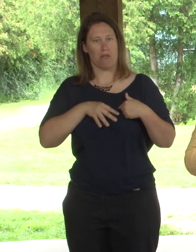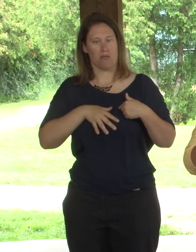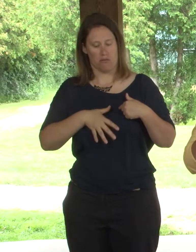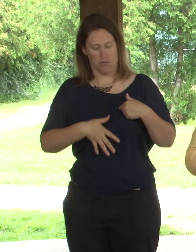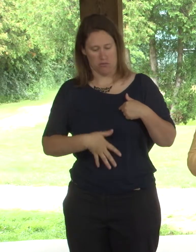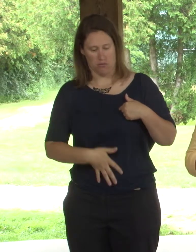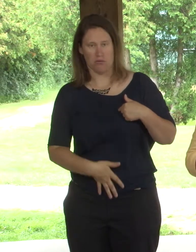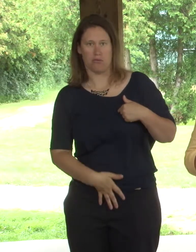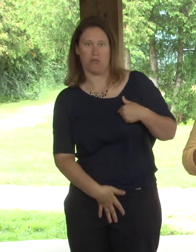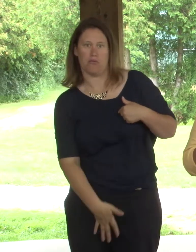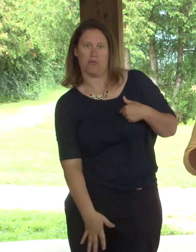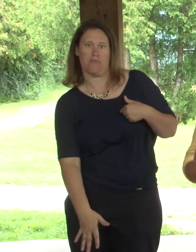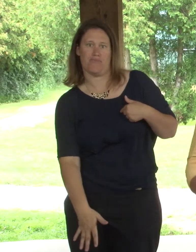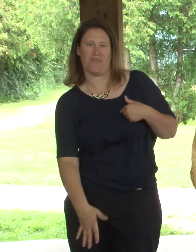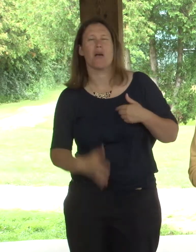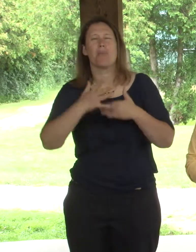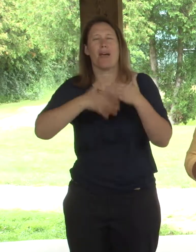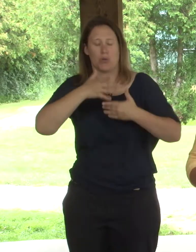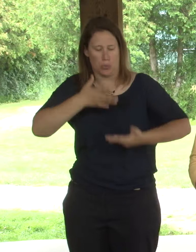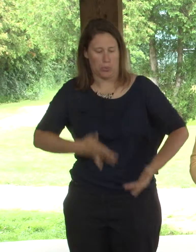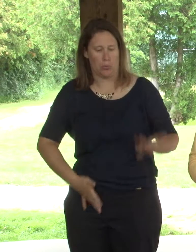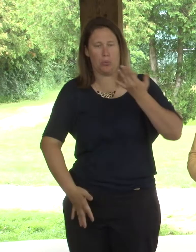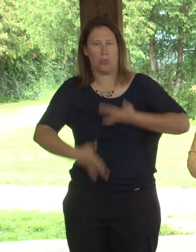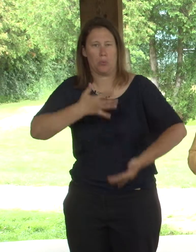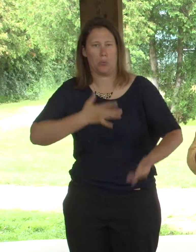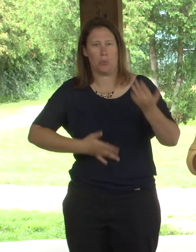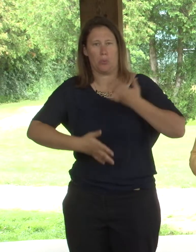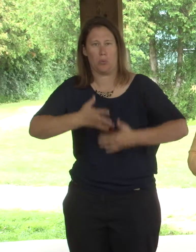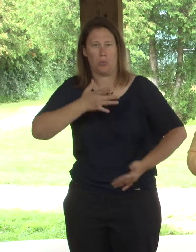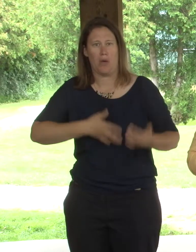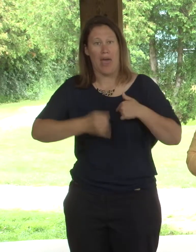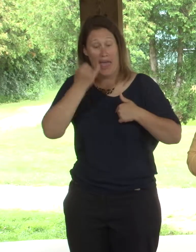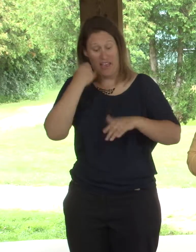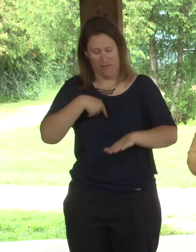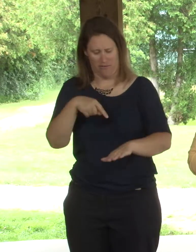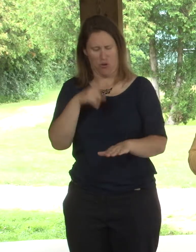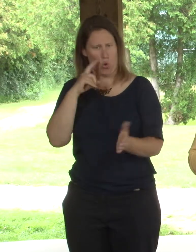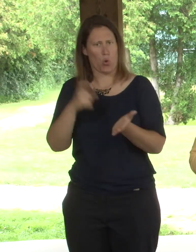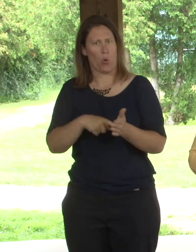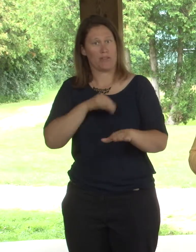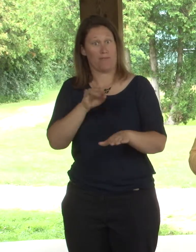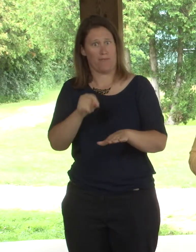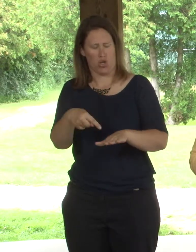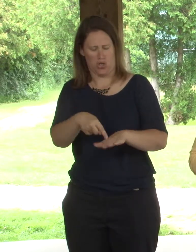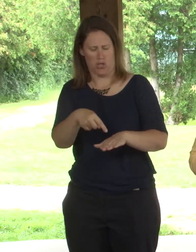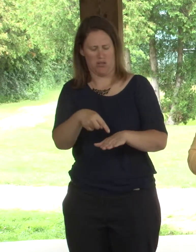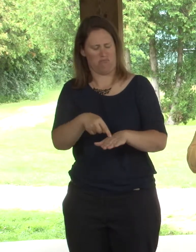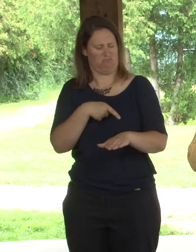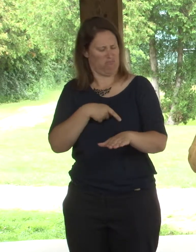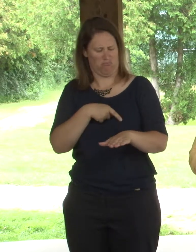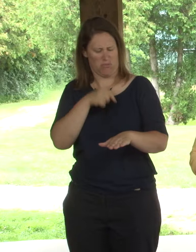swelling, we know that that circulatory system is not working as effectively as it has in the